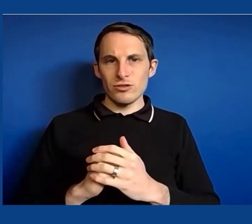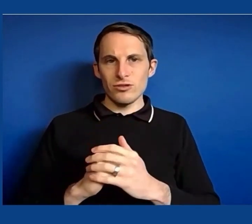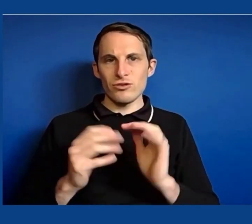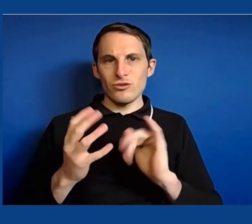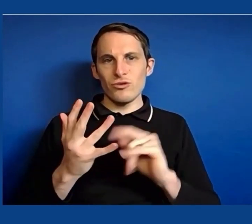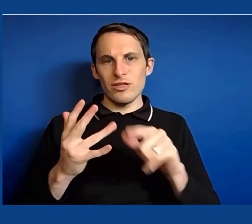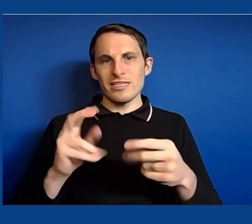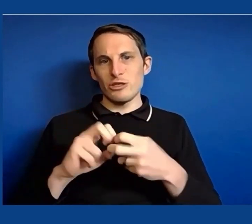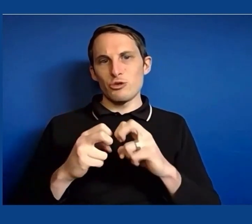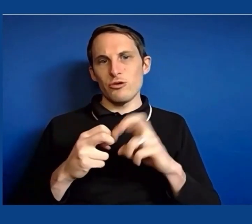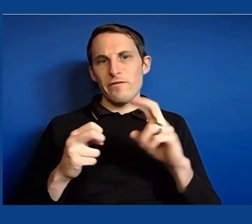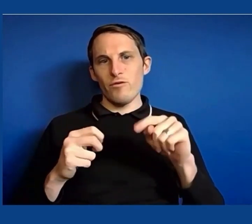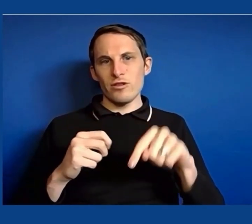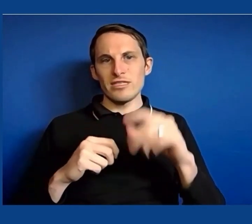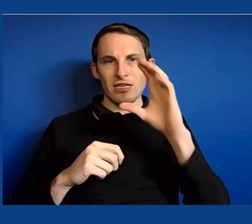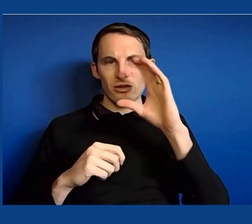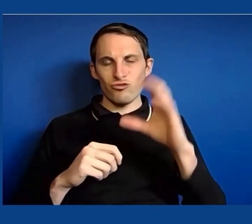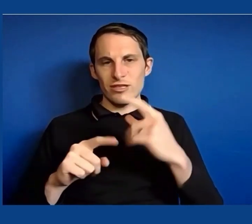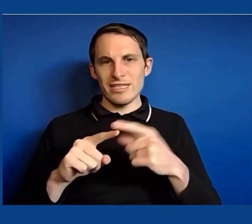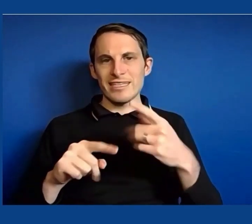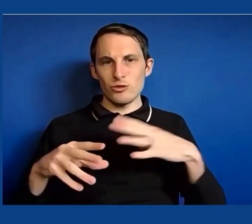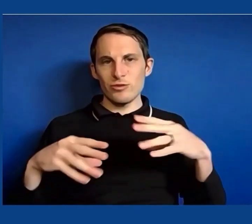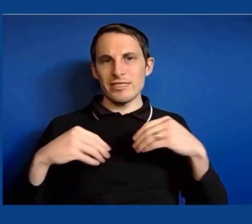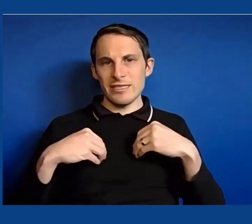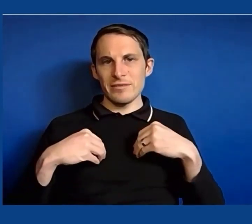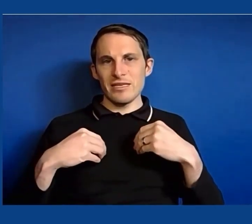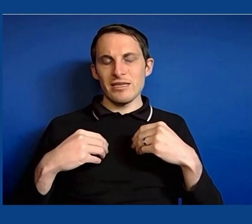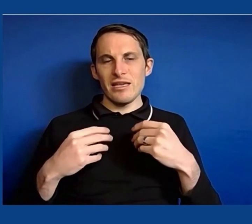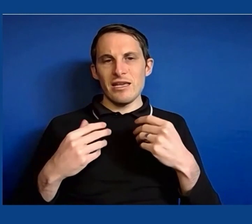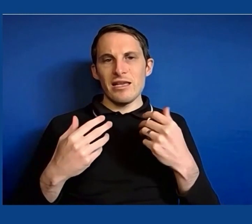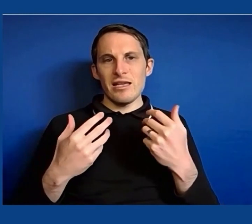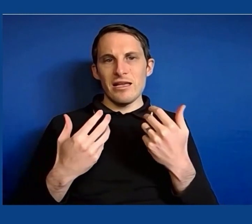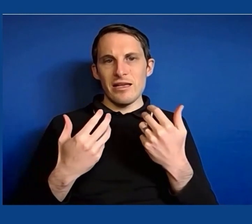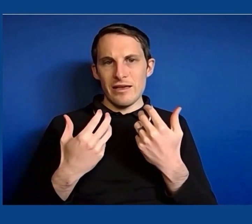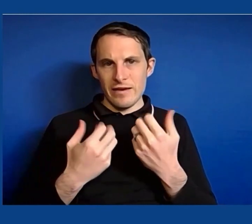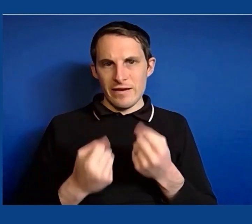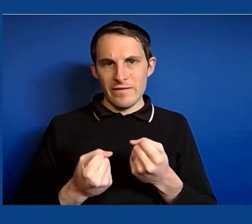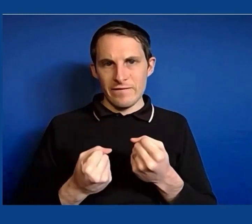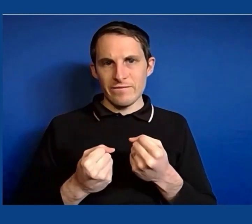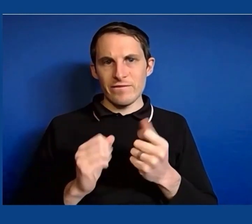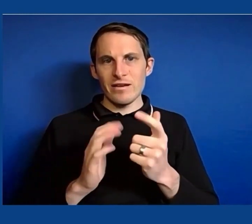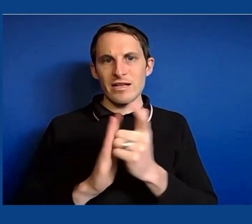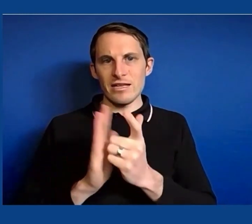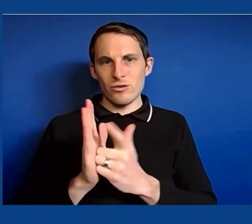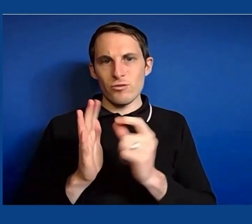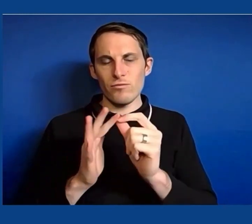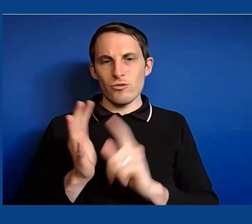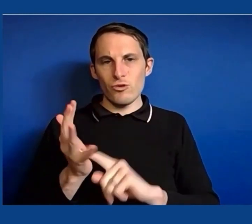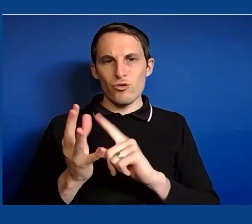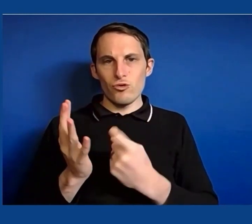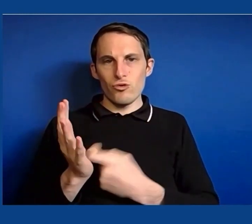country, and they need to accept that there is, you know, legal pluralism in this country.